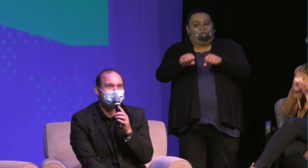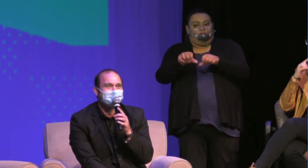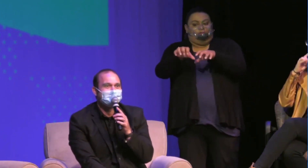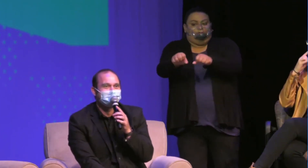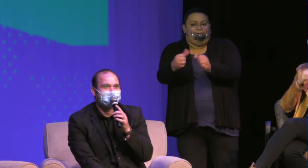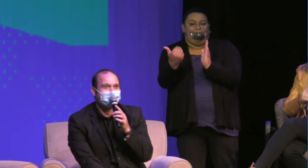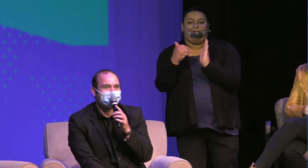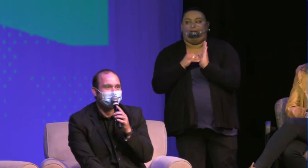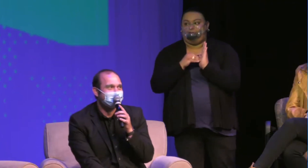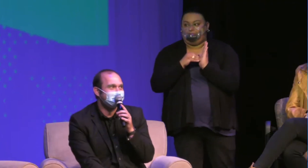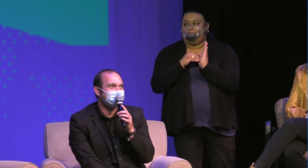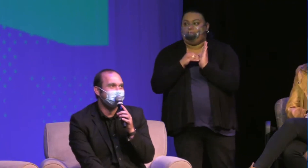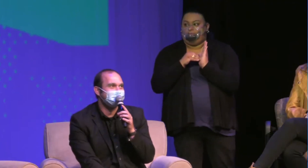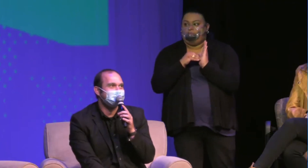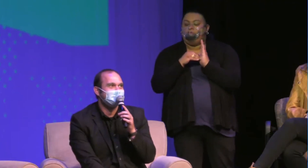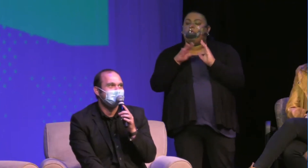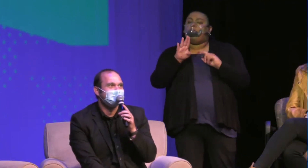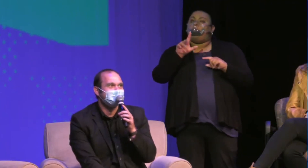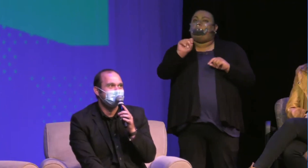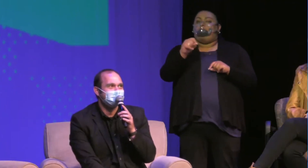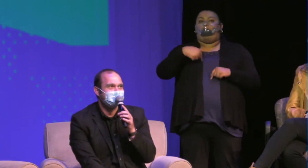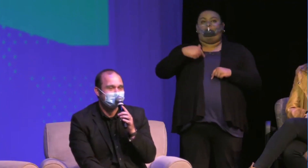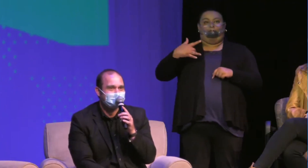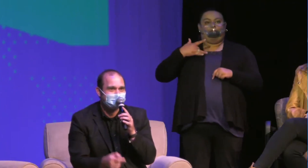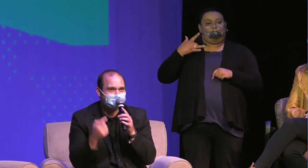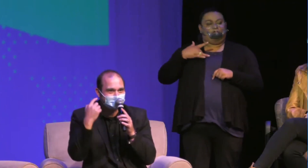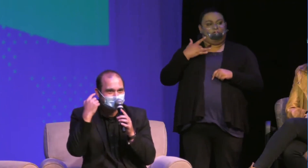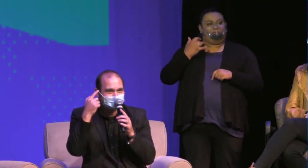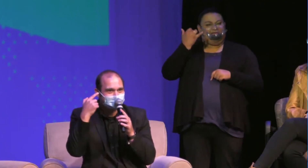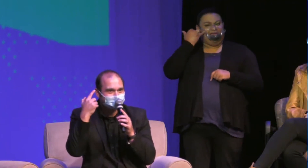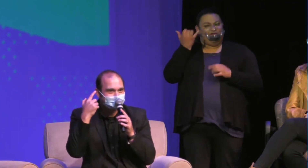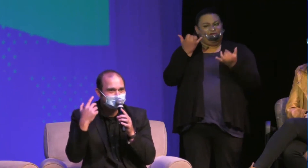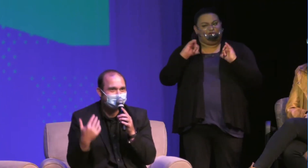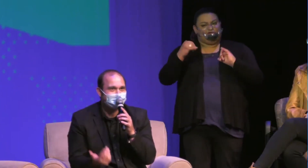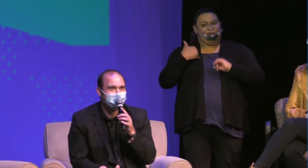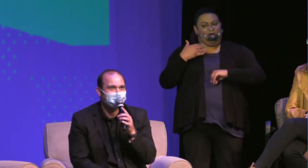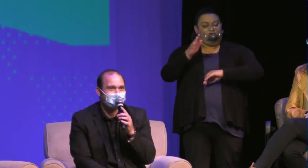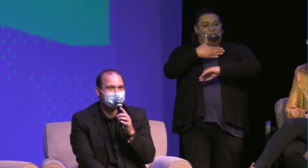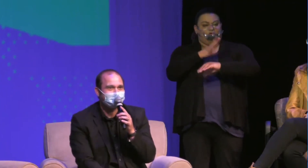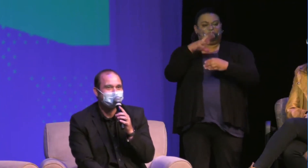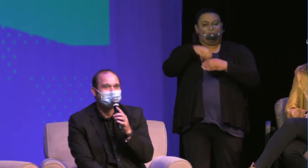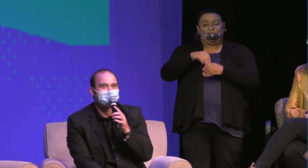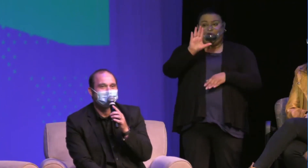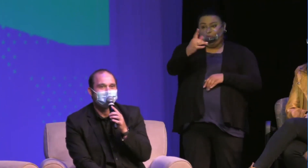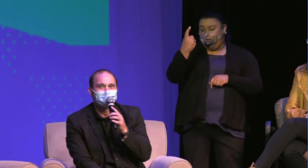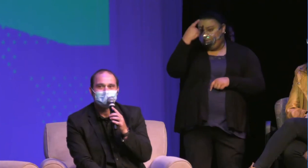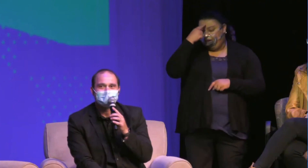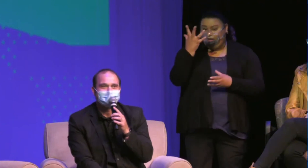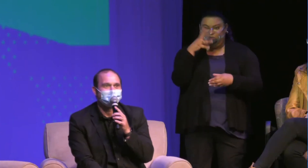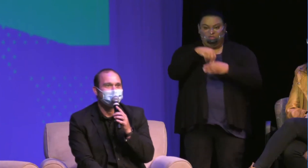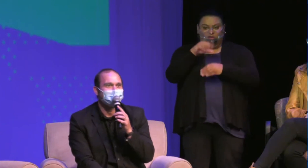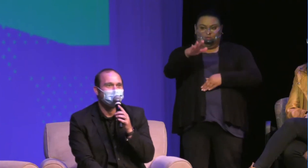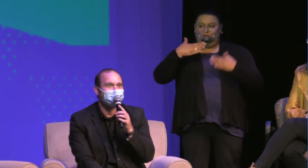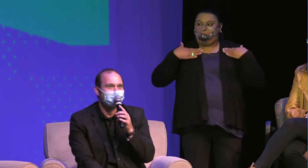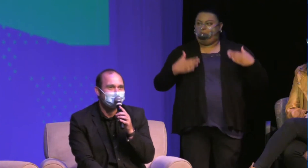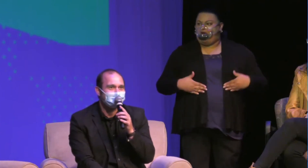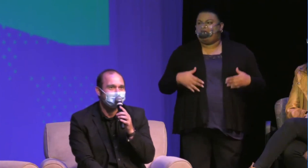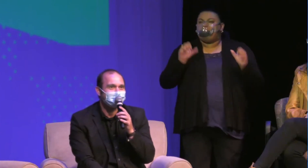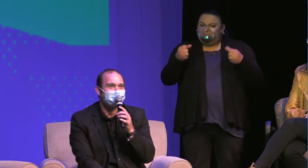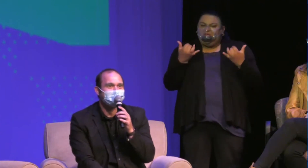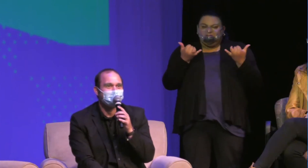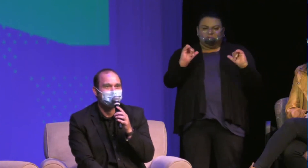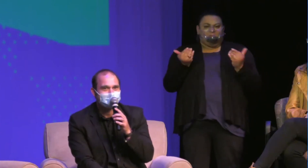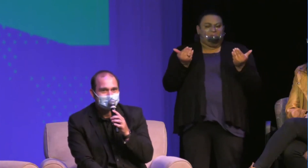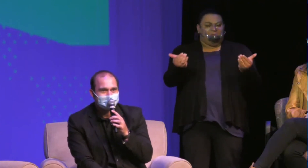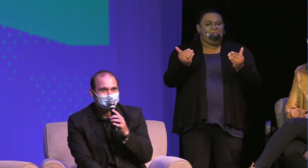bit. But I have the sense that if you still have music in your mind and in your body, that you can still create,